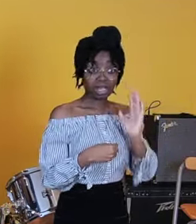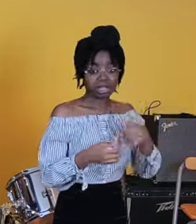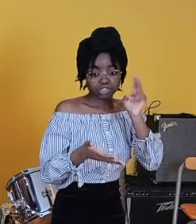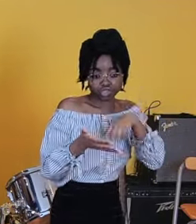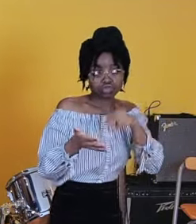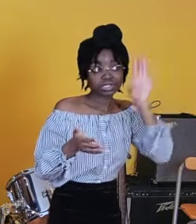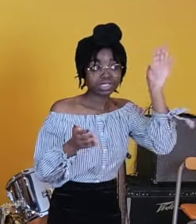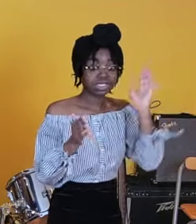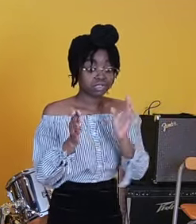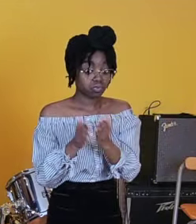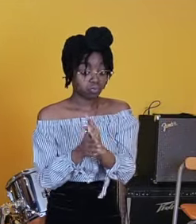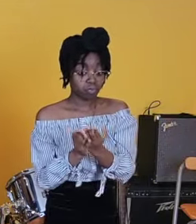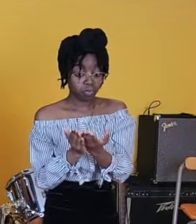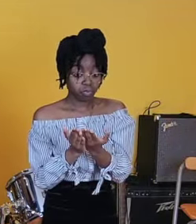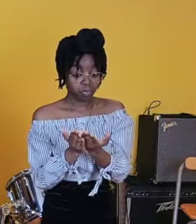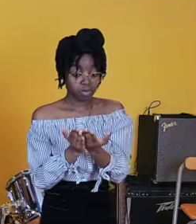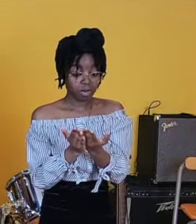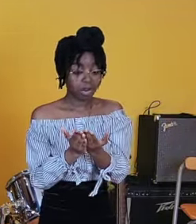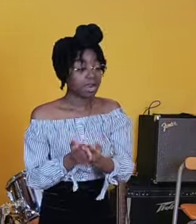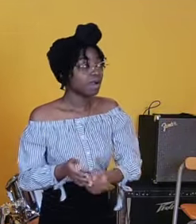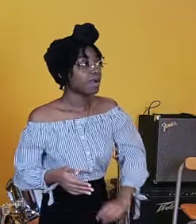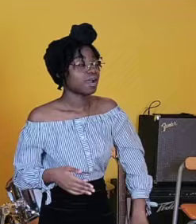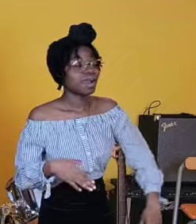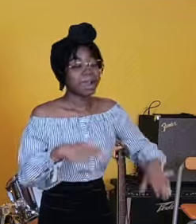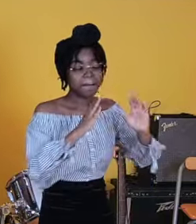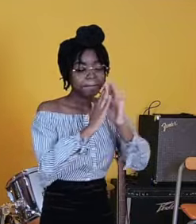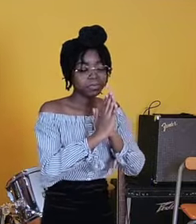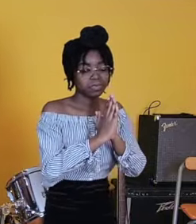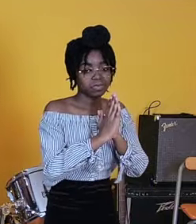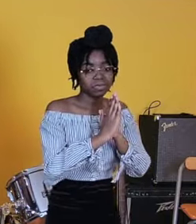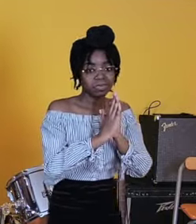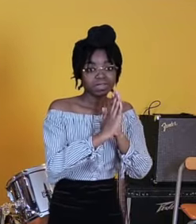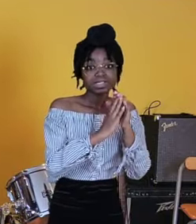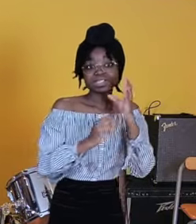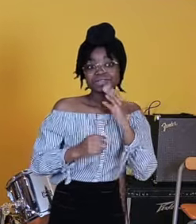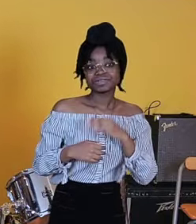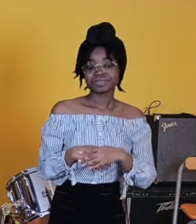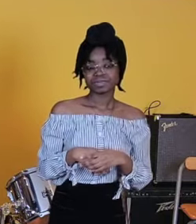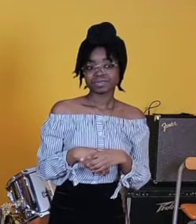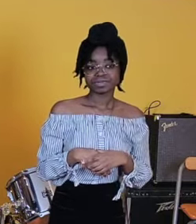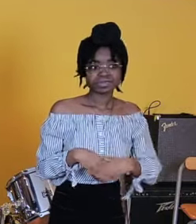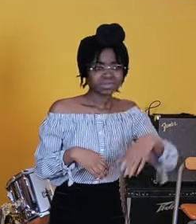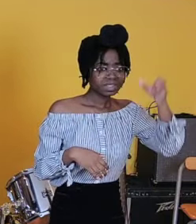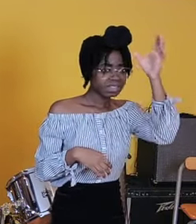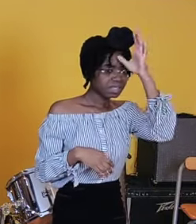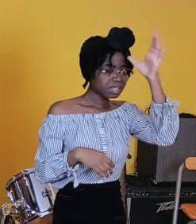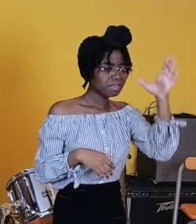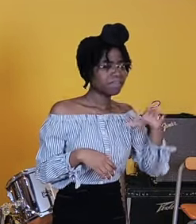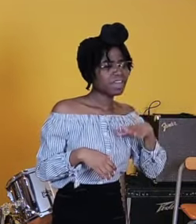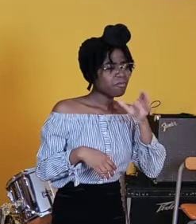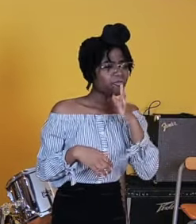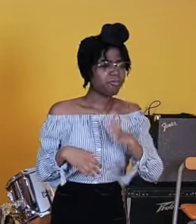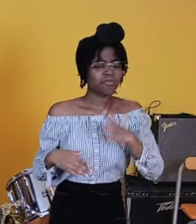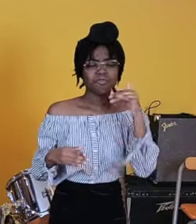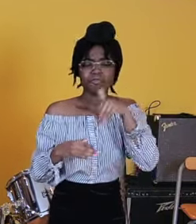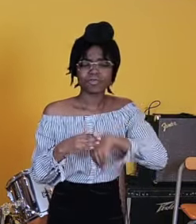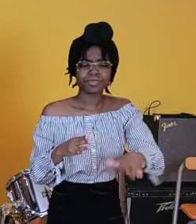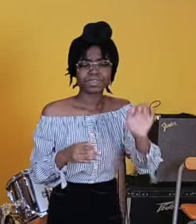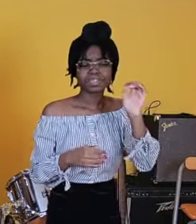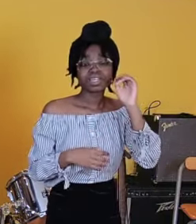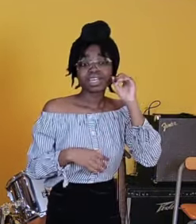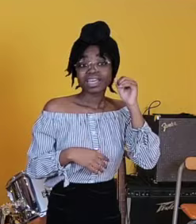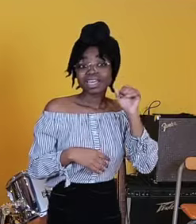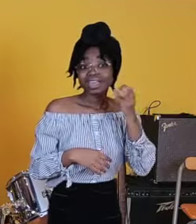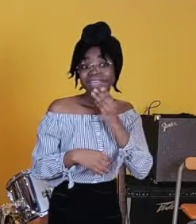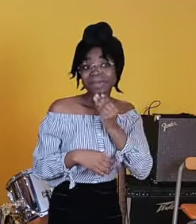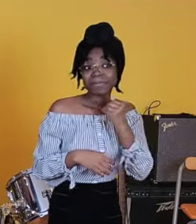go on our knees in prayer. So these men in Hebrews 11 and women, these men and women, yeah, in Hebrews 11,